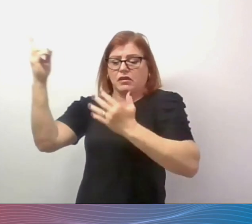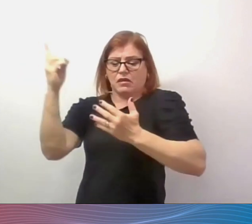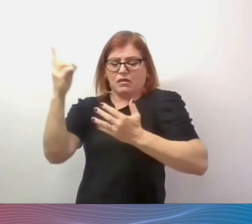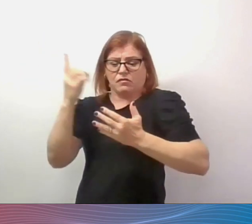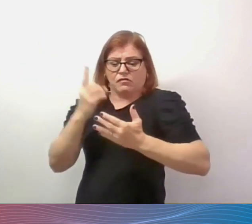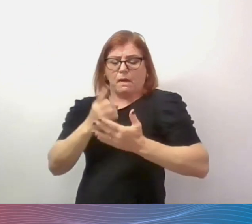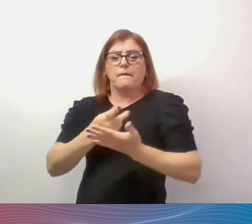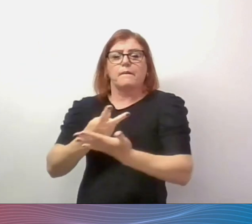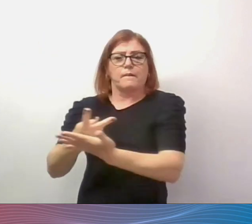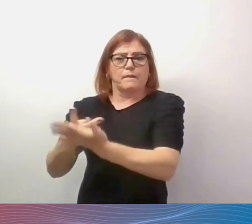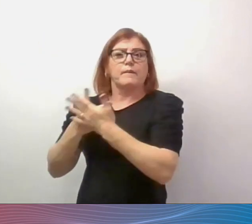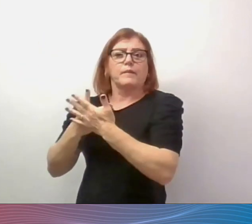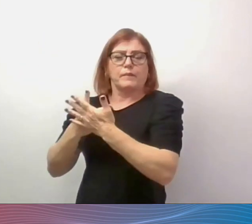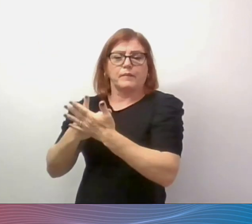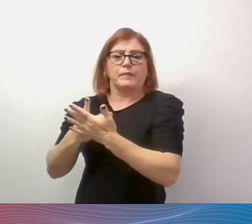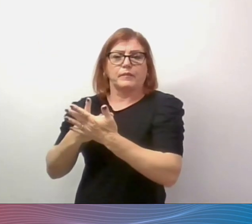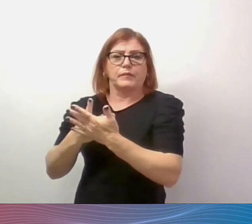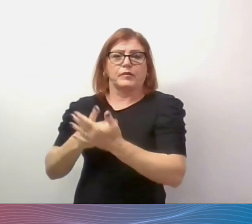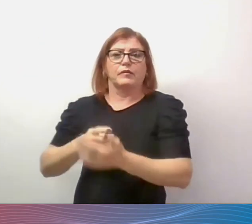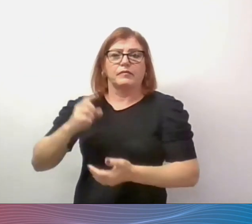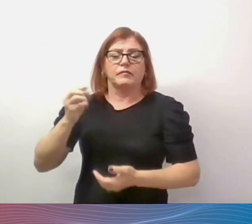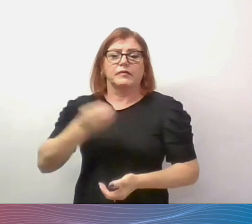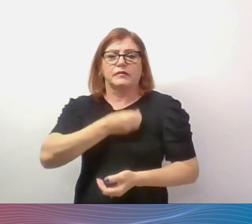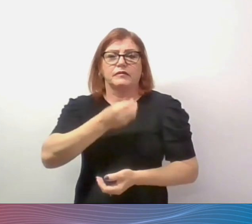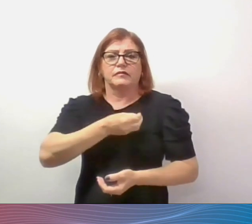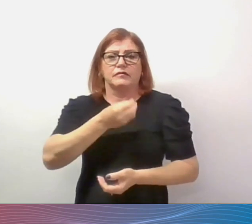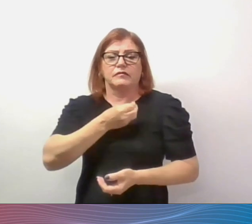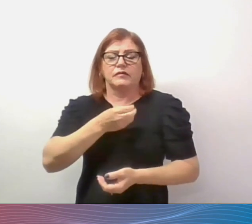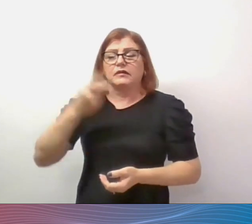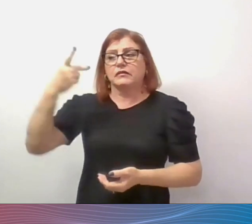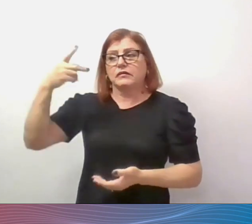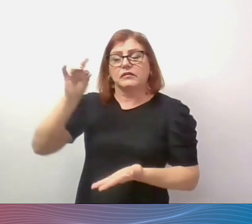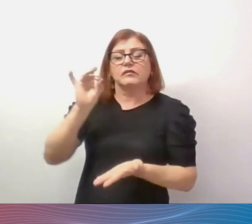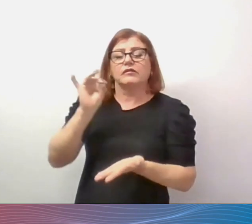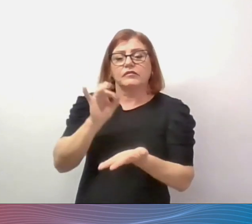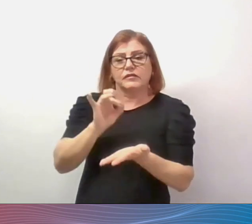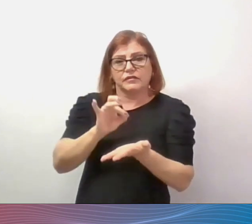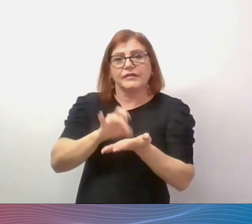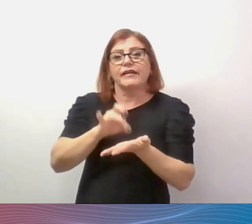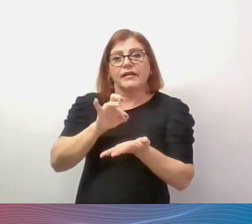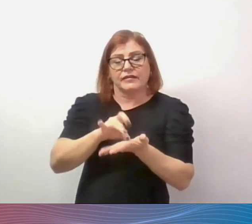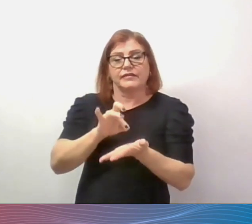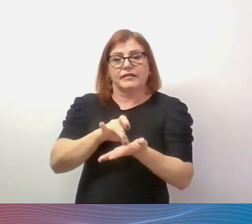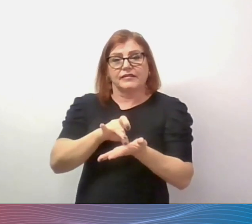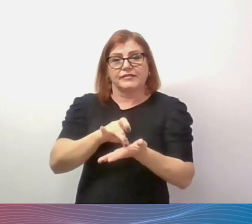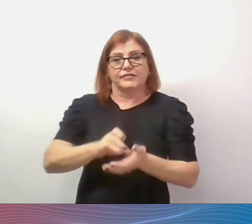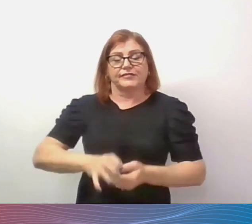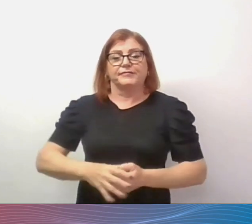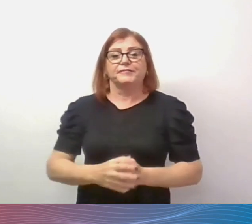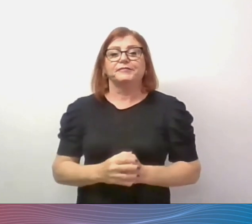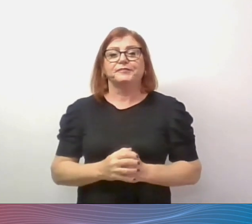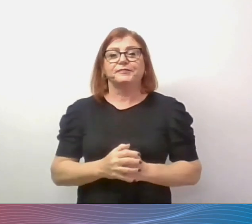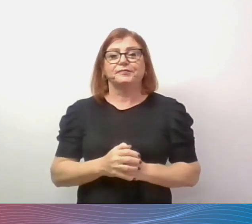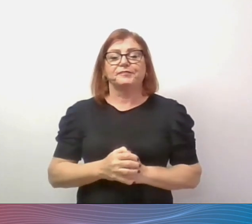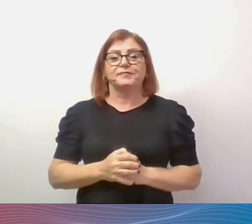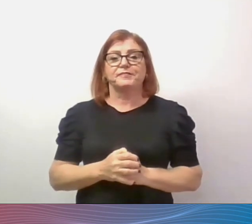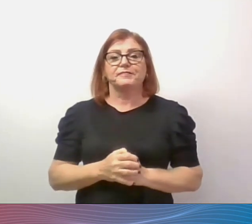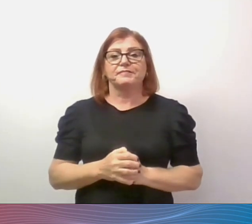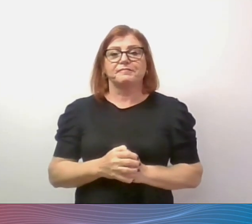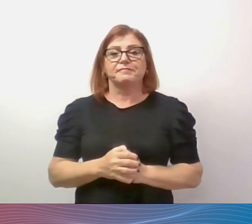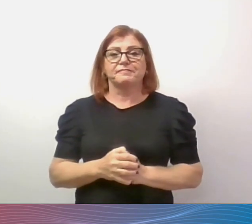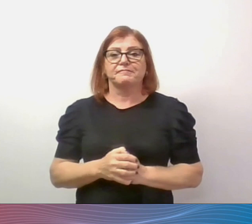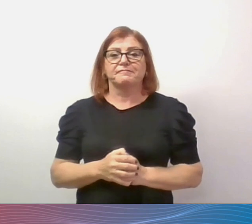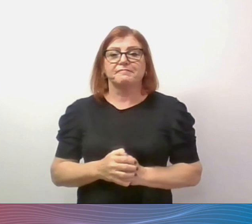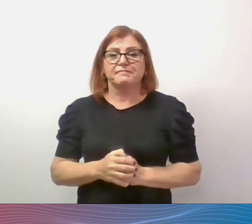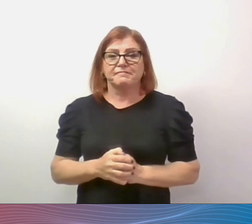sua realidade. So God will fill this man with his life and with his nature. E através do